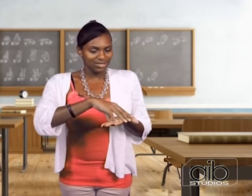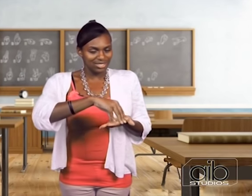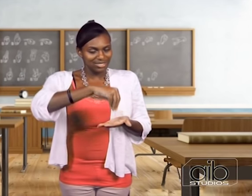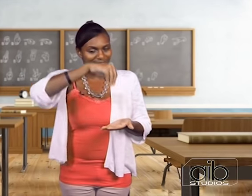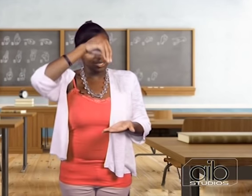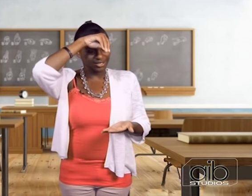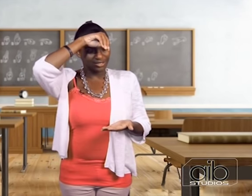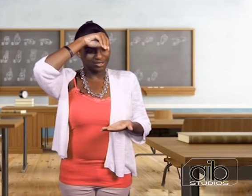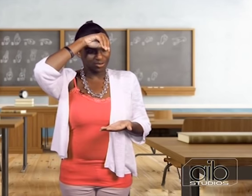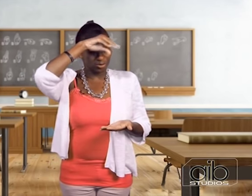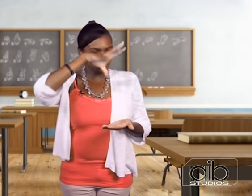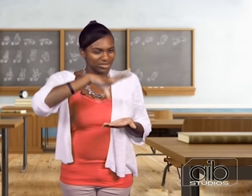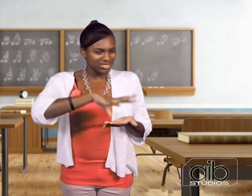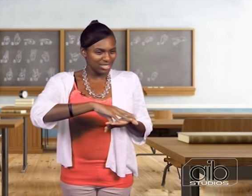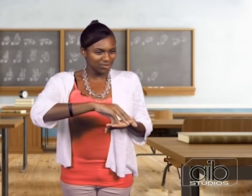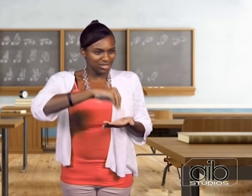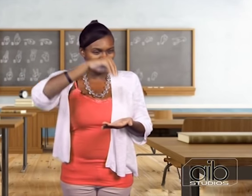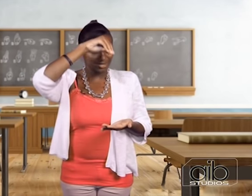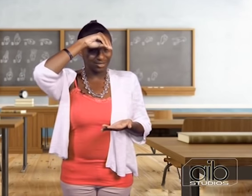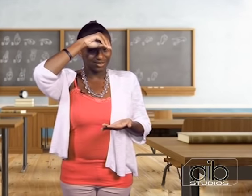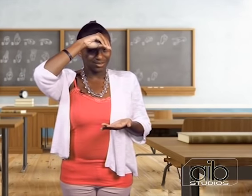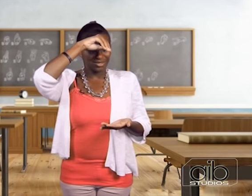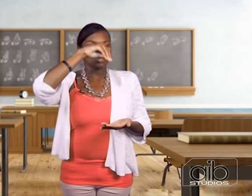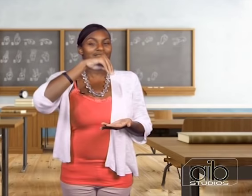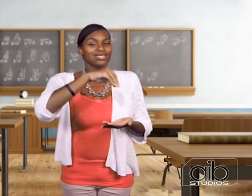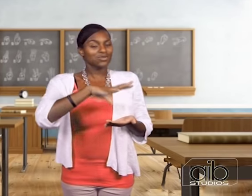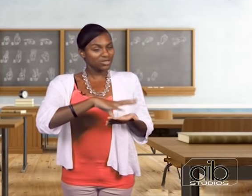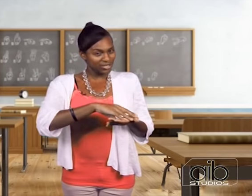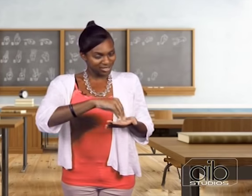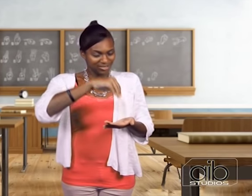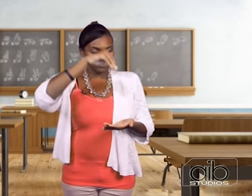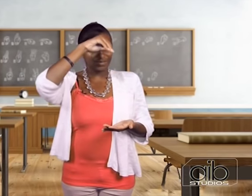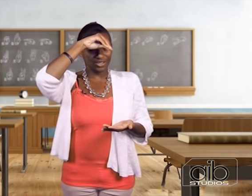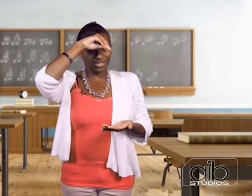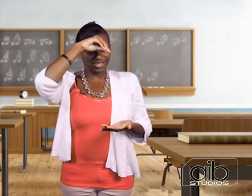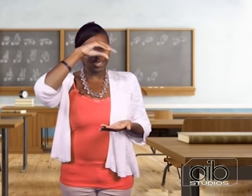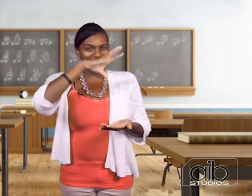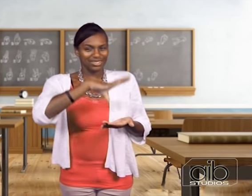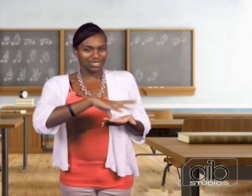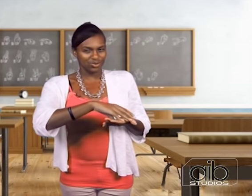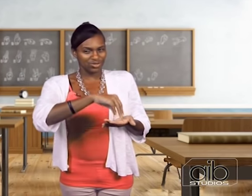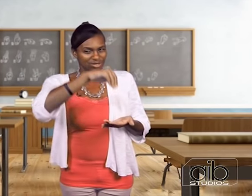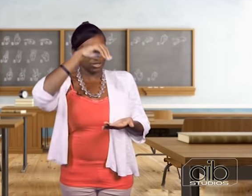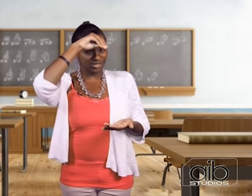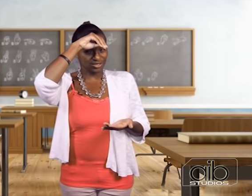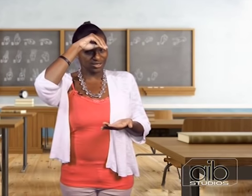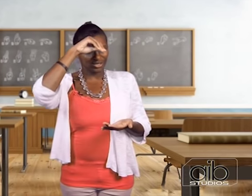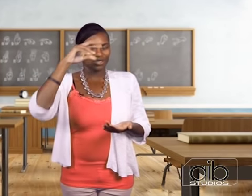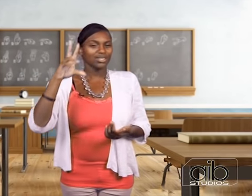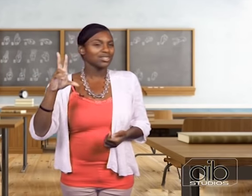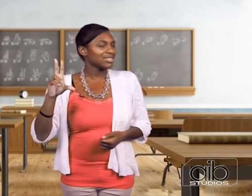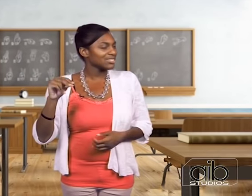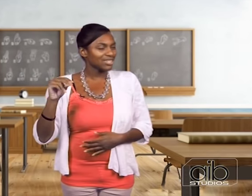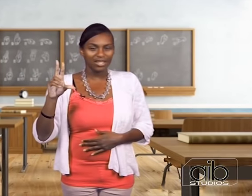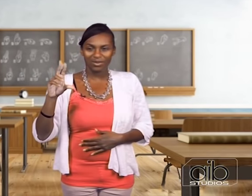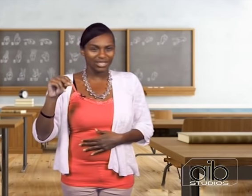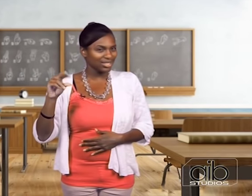this sign. Do you remember what this sign was? This is for learn. Very good. This was learn. This sign right